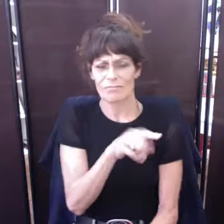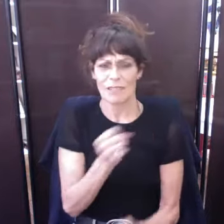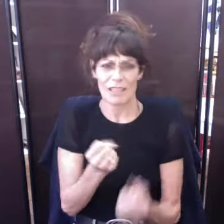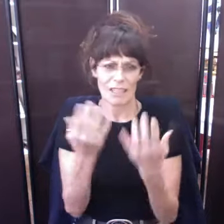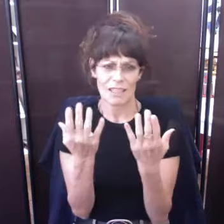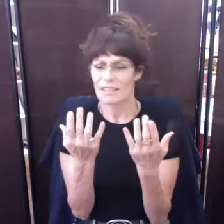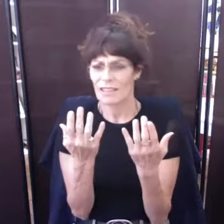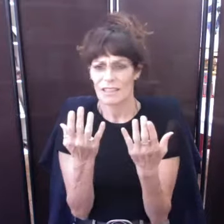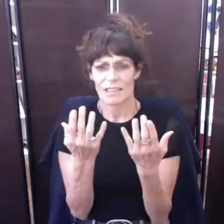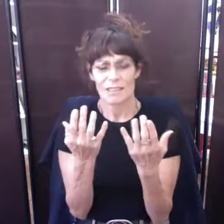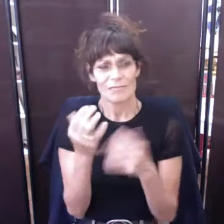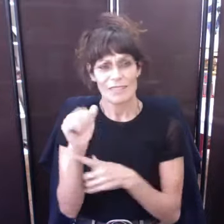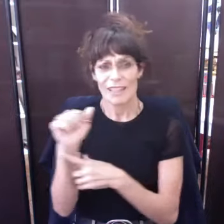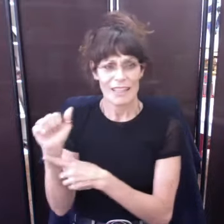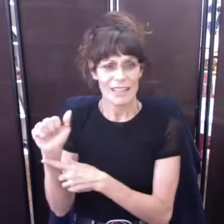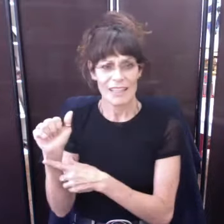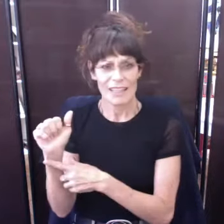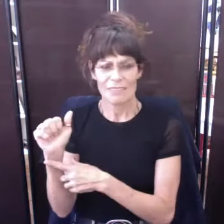That's what AA does. They suit up and show up.